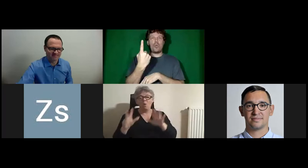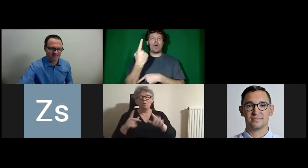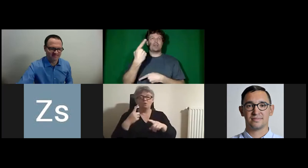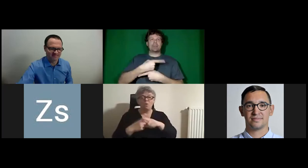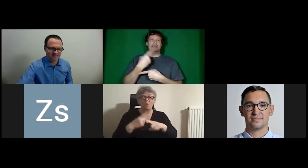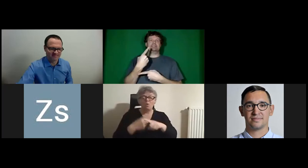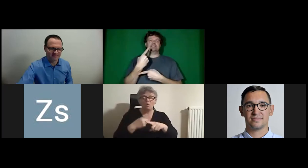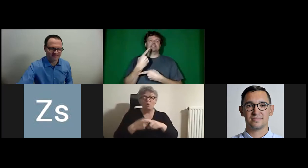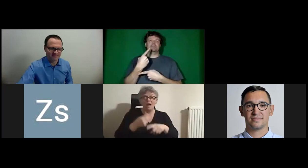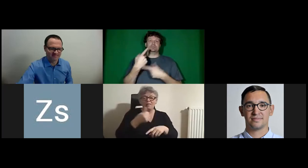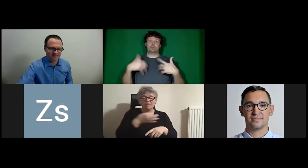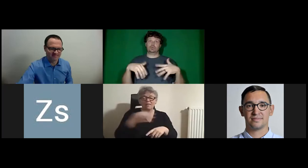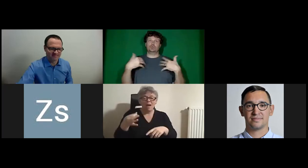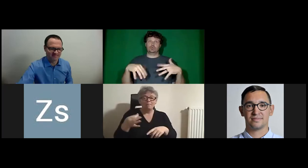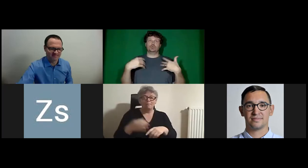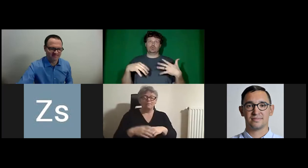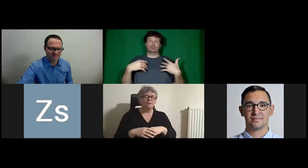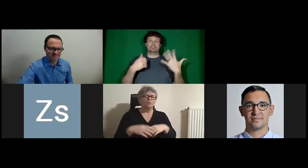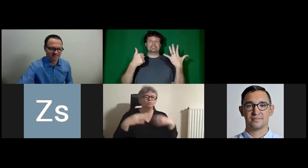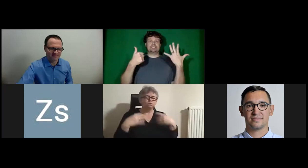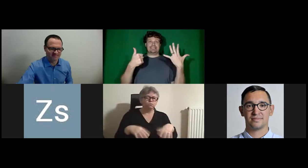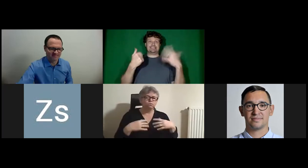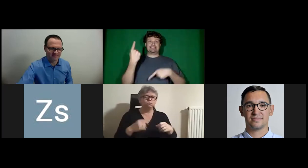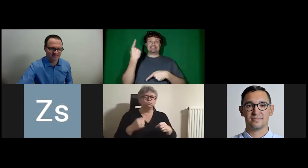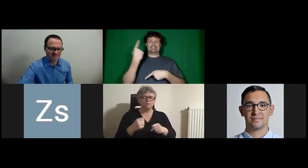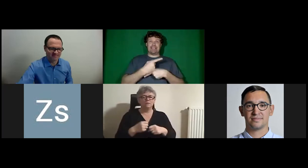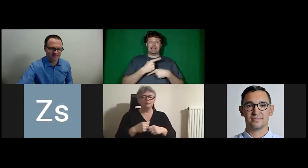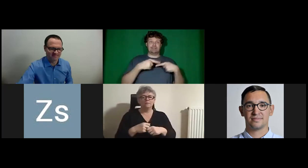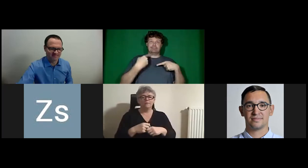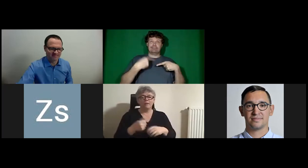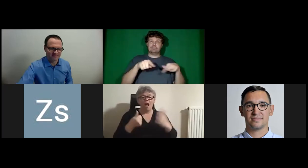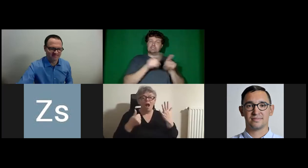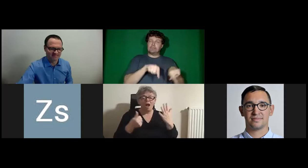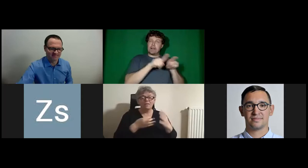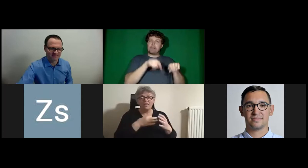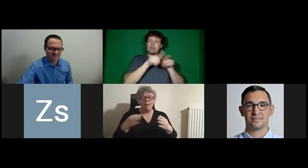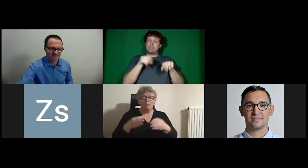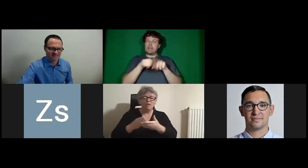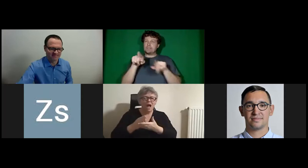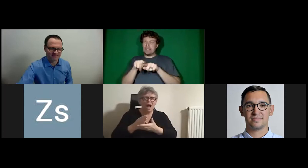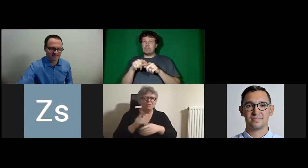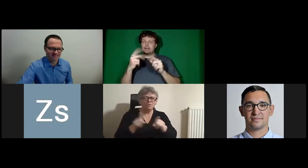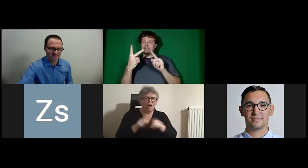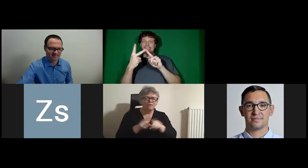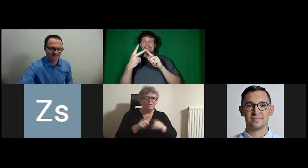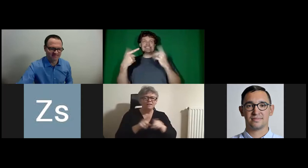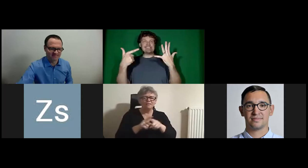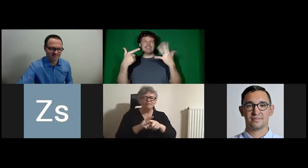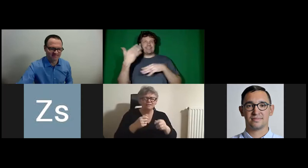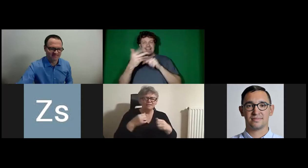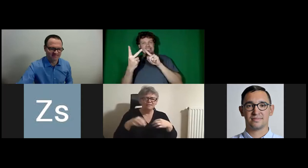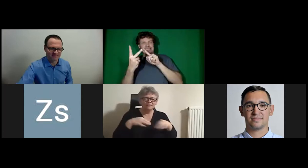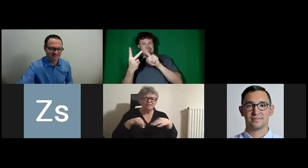train for dance. So I started training for 6 to 8 hours, 6 days a week.